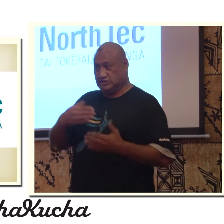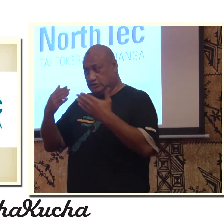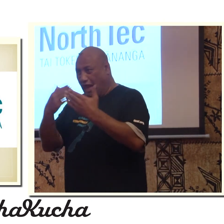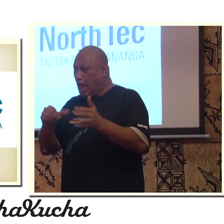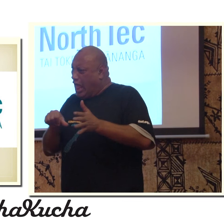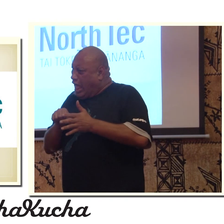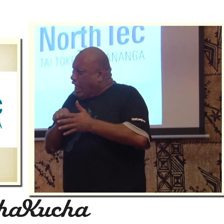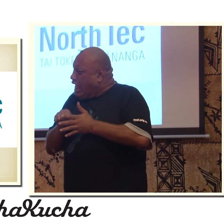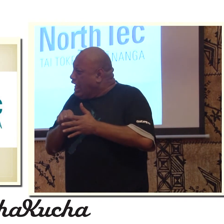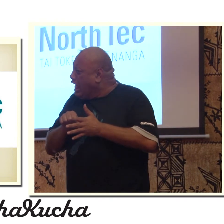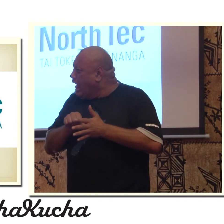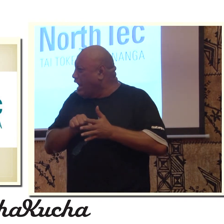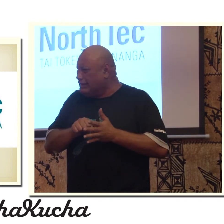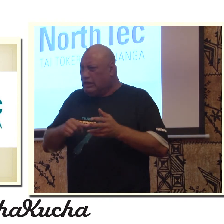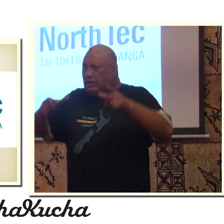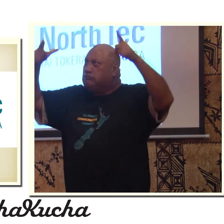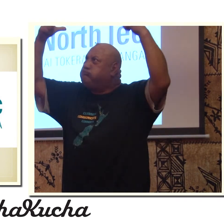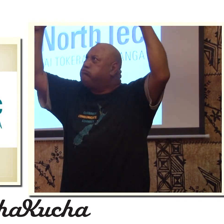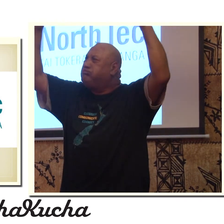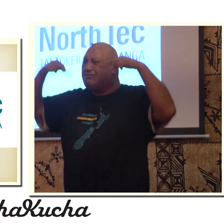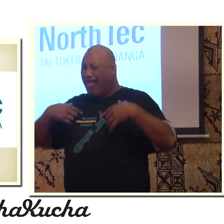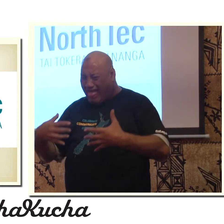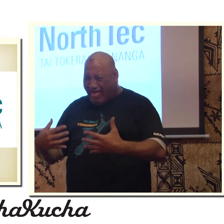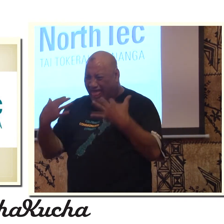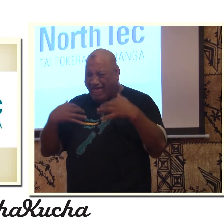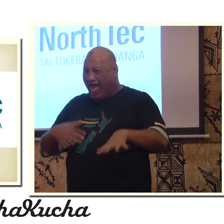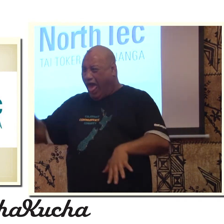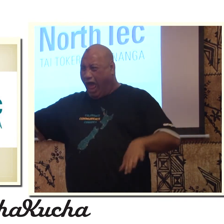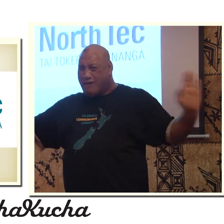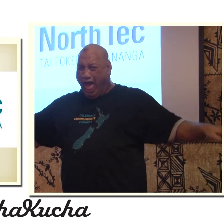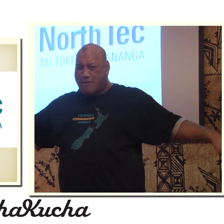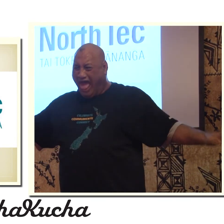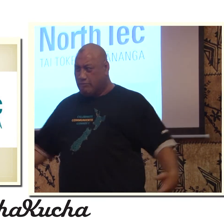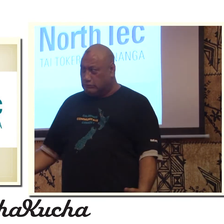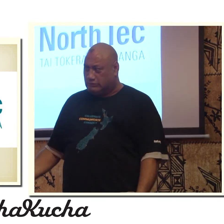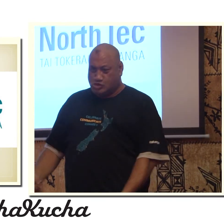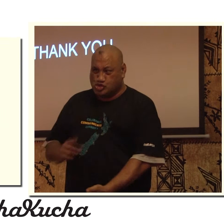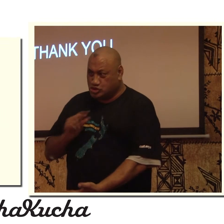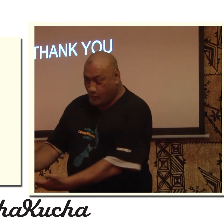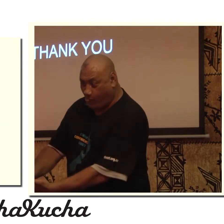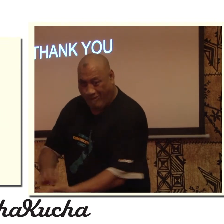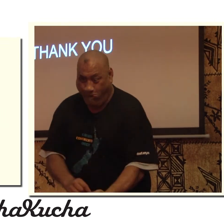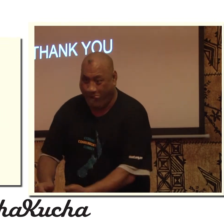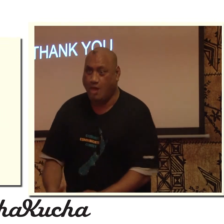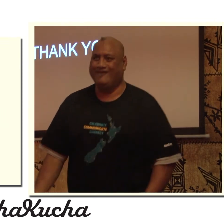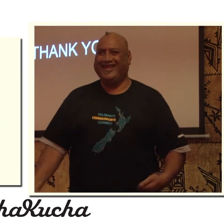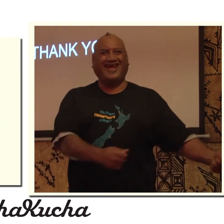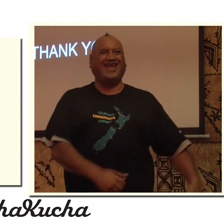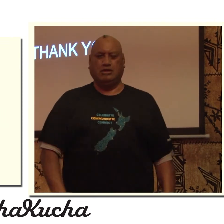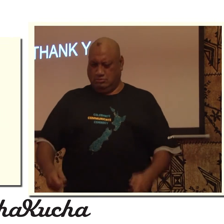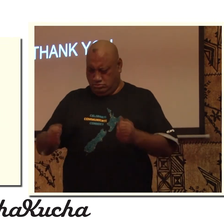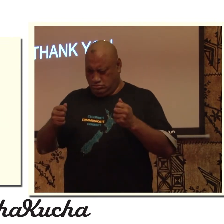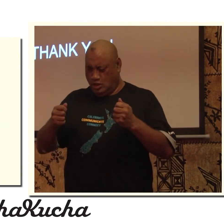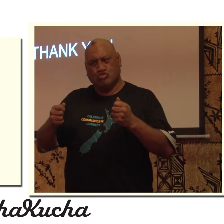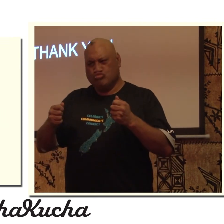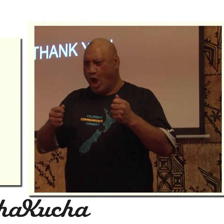completed the first year of the Bachelor of Social Work. And that was really hard for me. My English wasn't that well. I used to